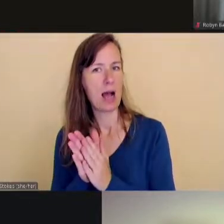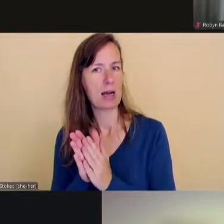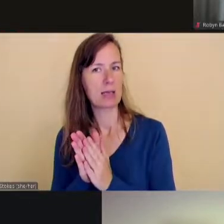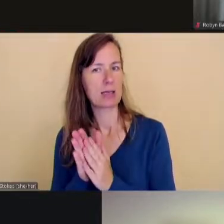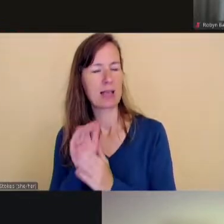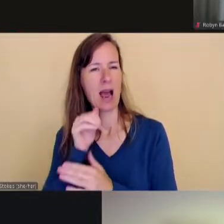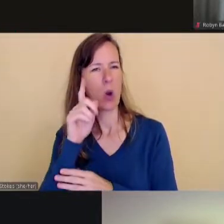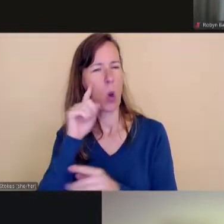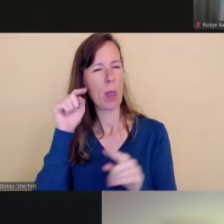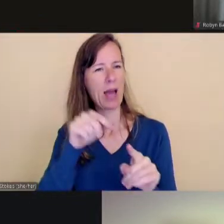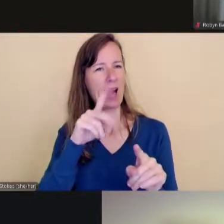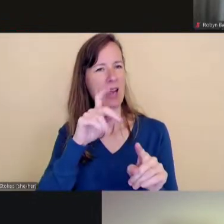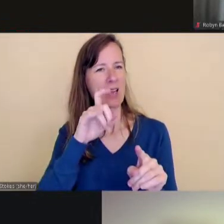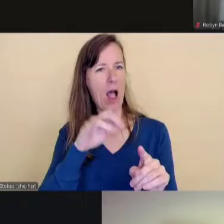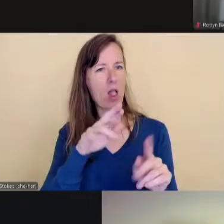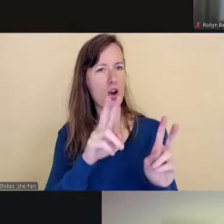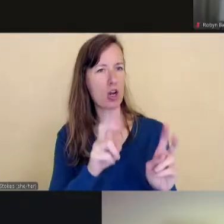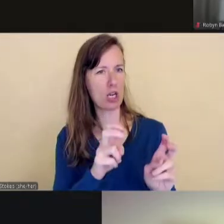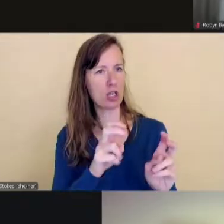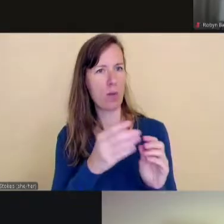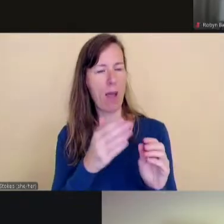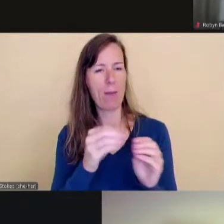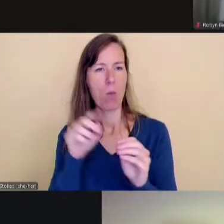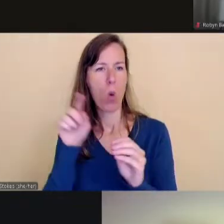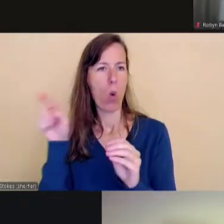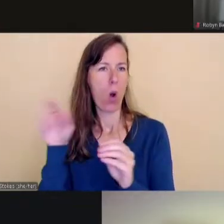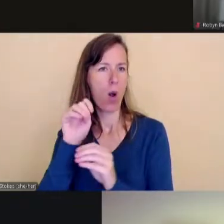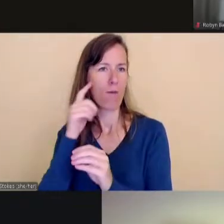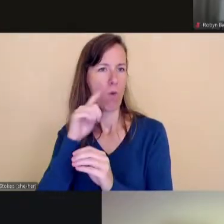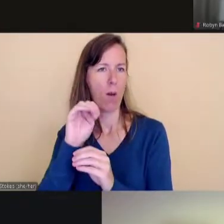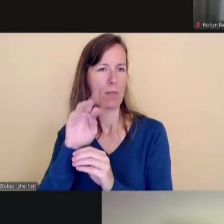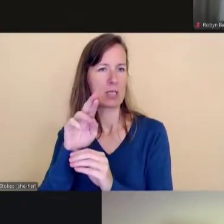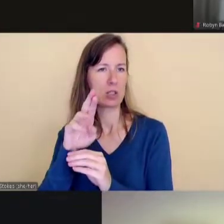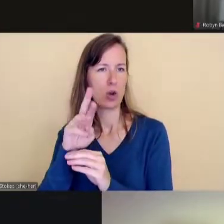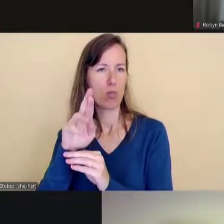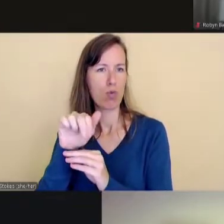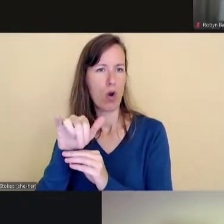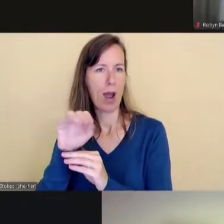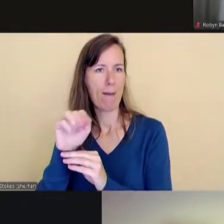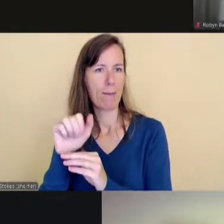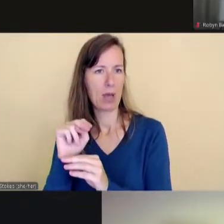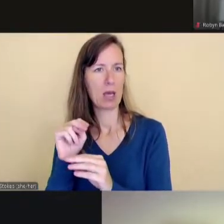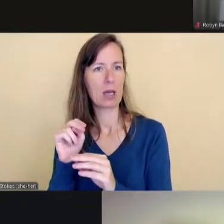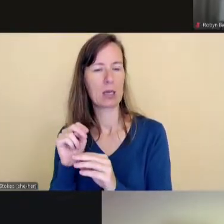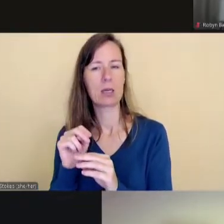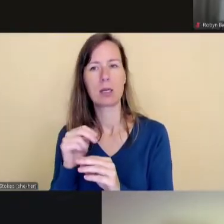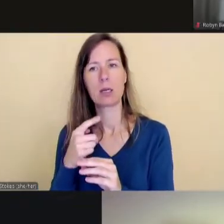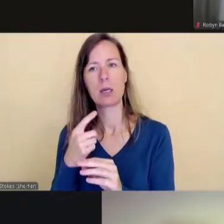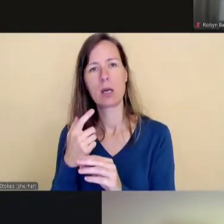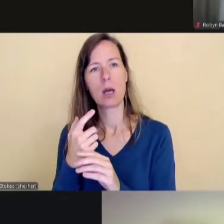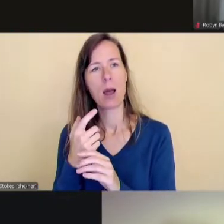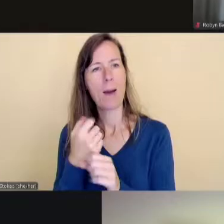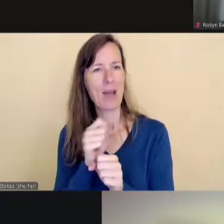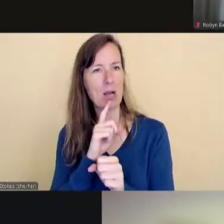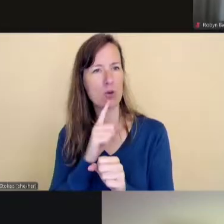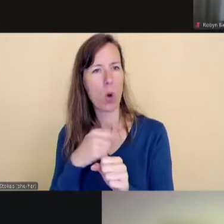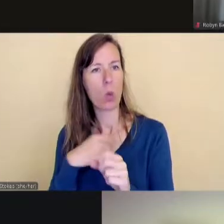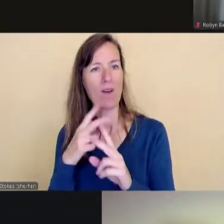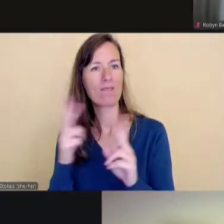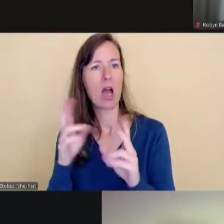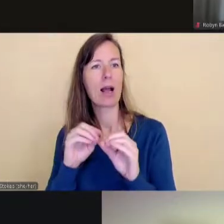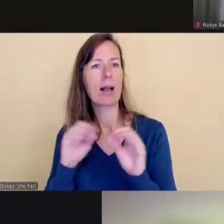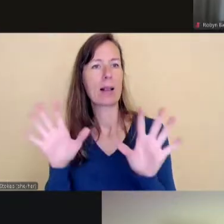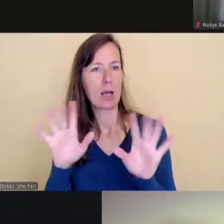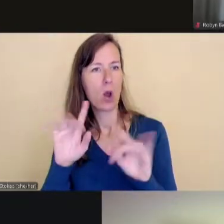I think it's maybe a Mr. Brayman issue, is that we are very clear when the track reopens, where the 1